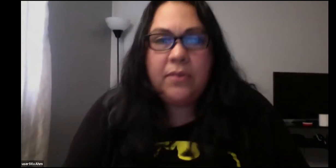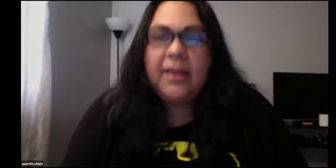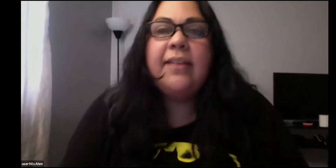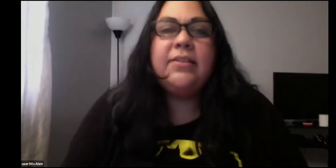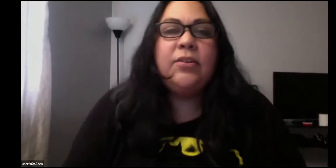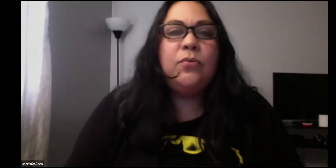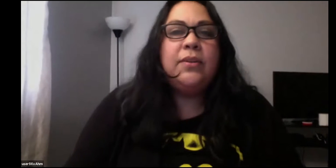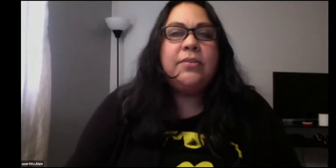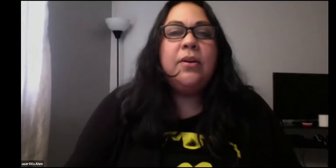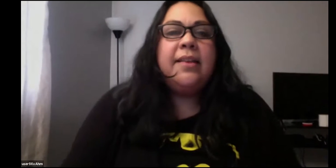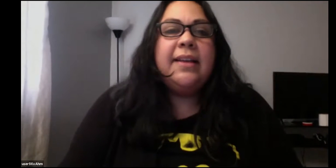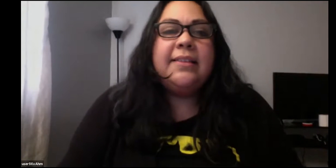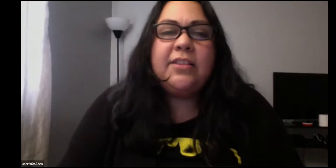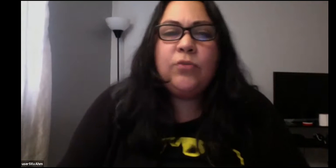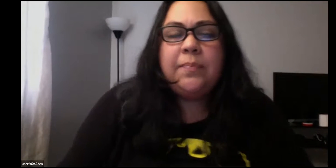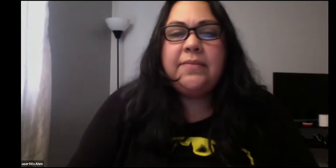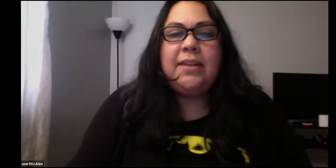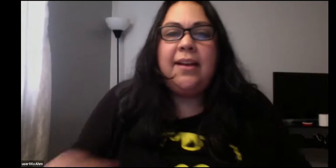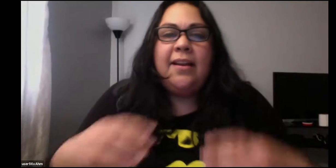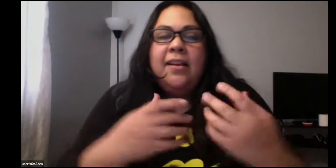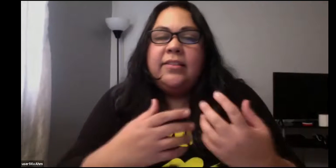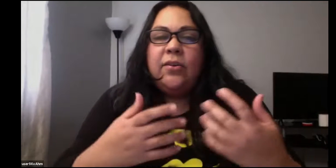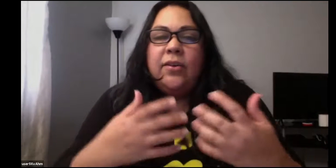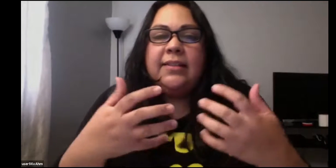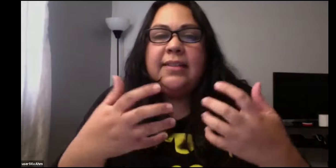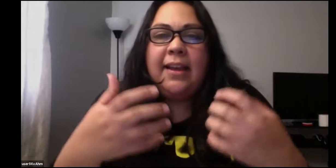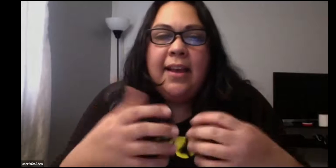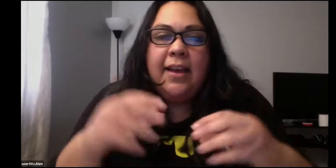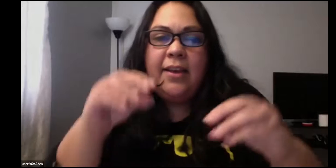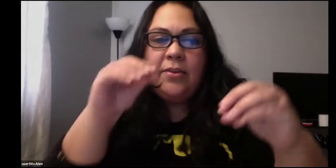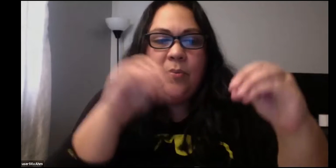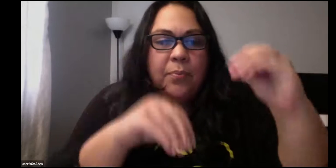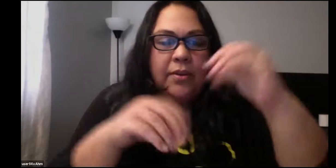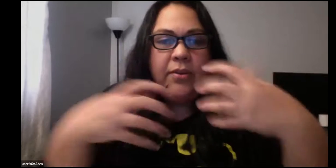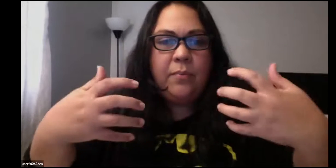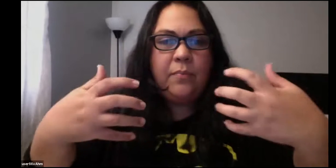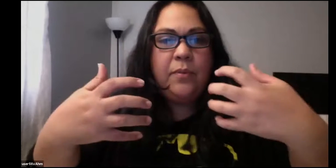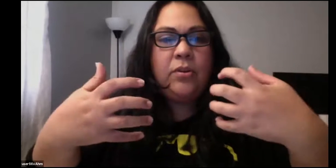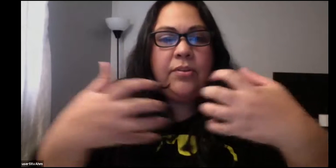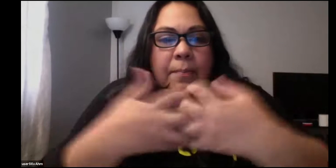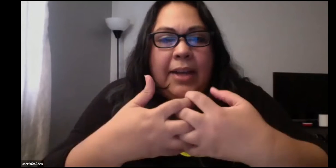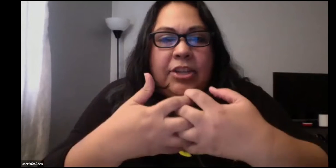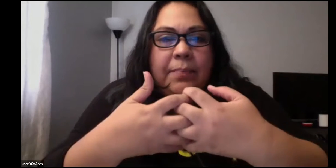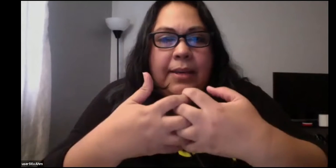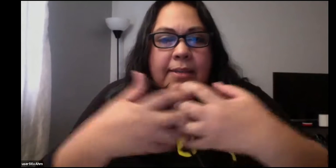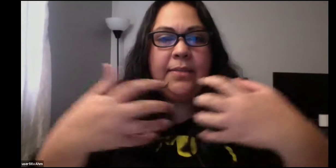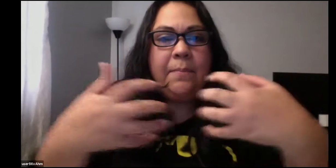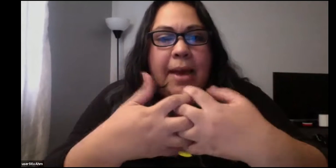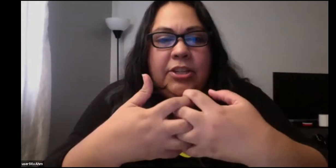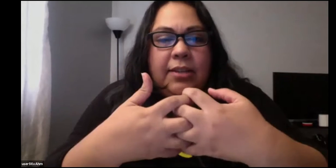Okay, that's a good one too. That's a descriptive sign. So it's like you look the matching pieces, matching. This